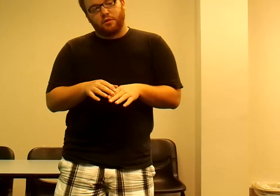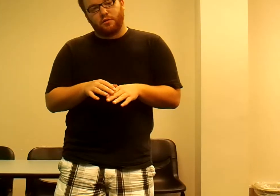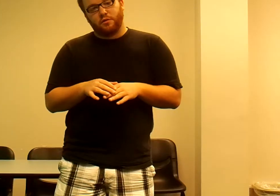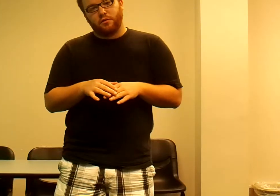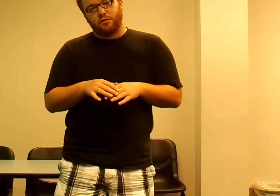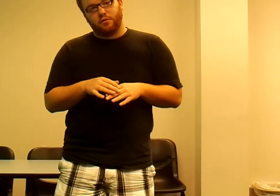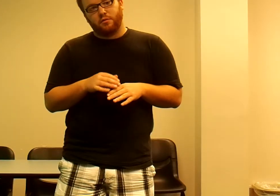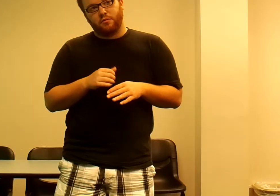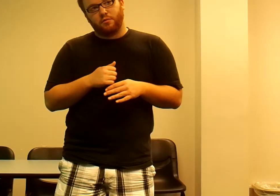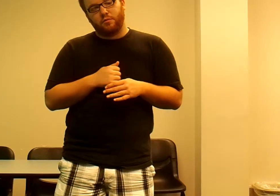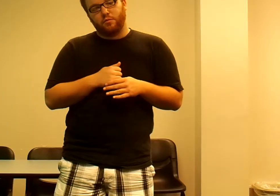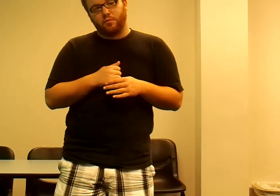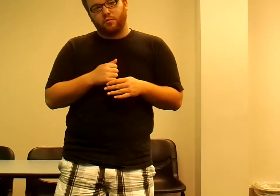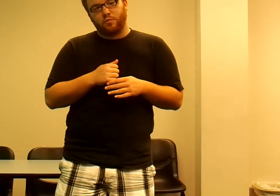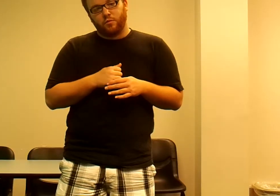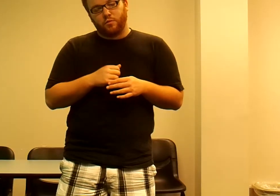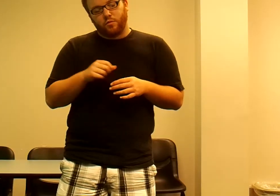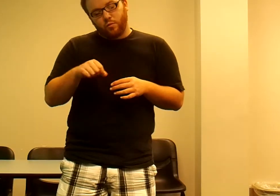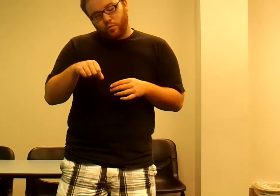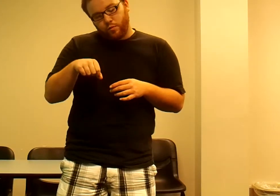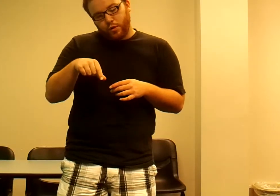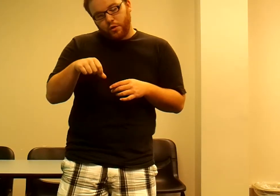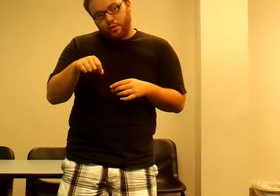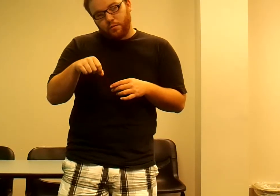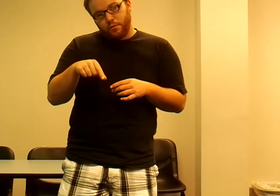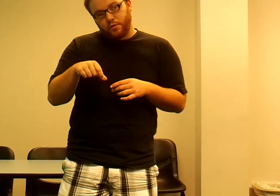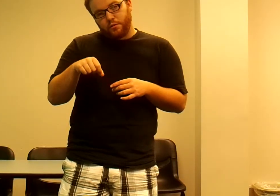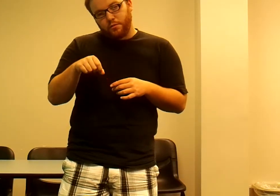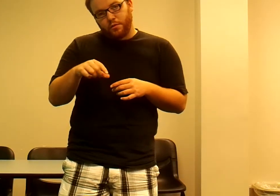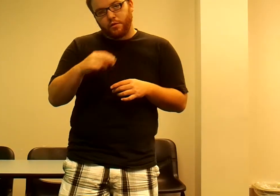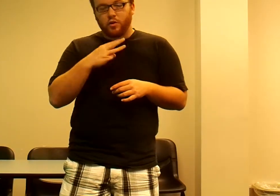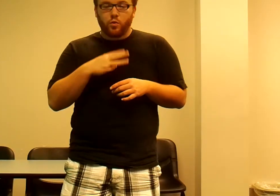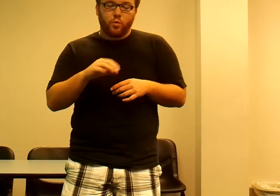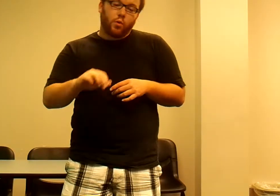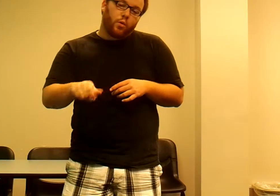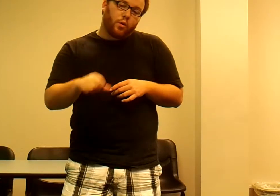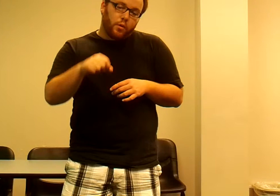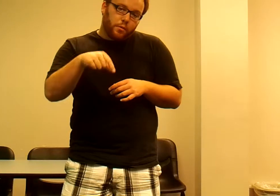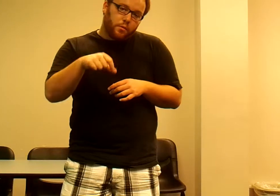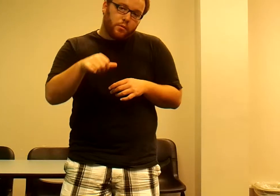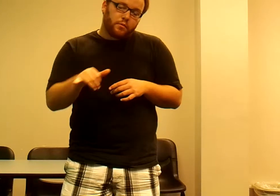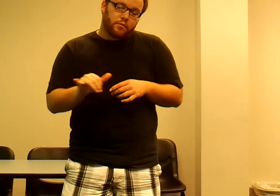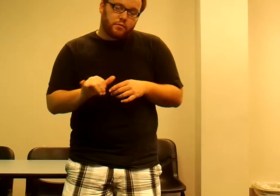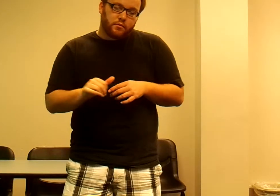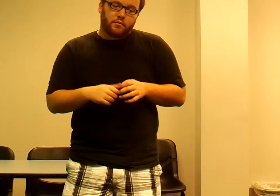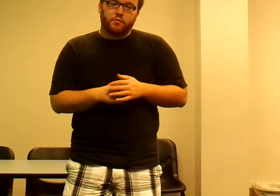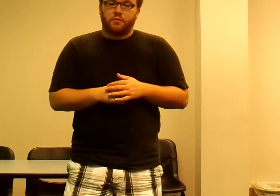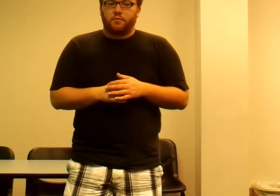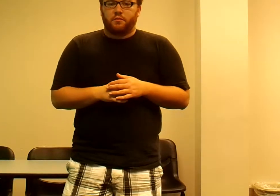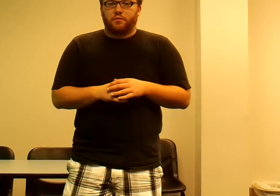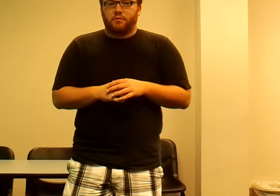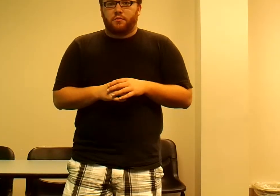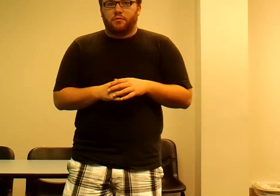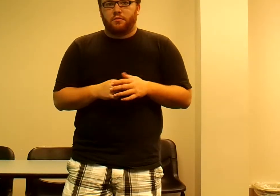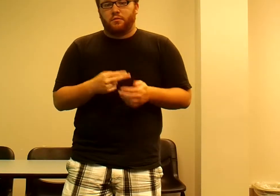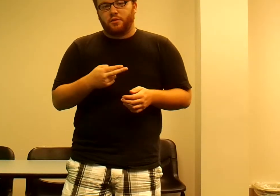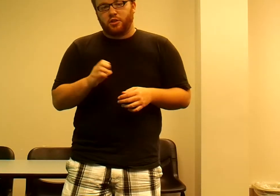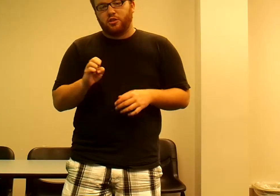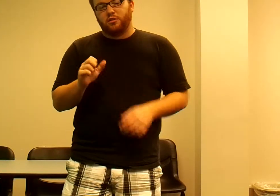way it's just like a slow trickle, just like a faucet. So the heart is very special in that